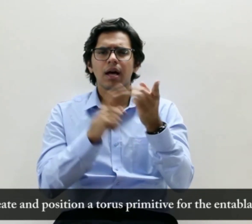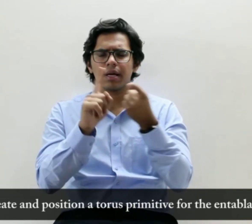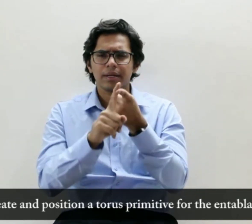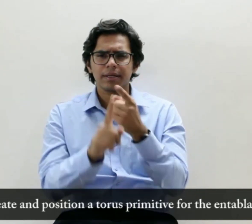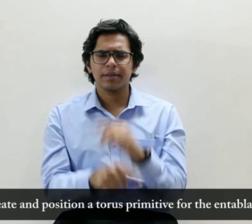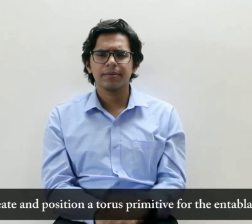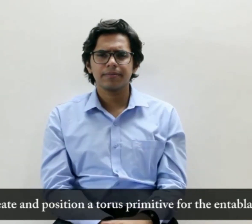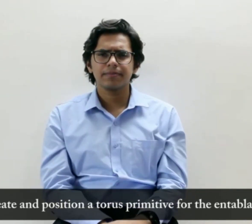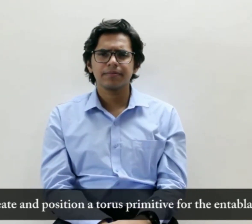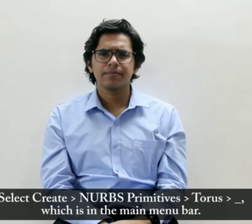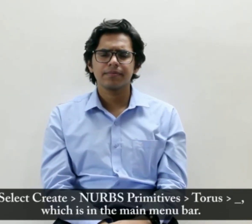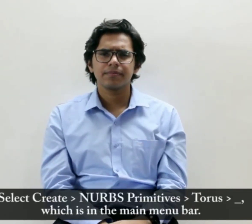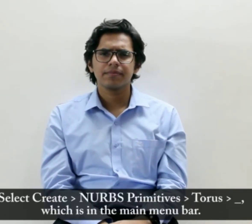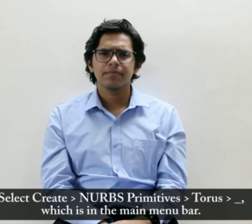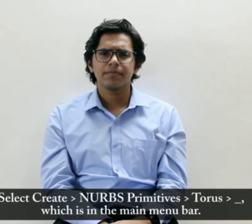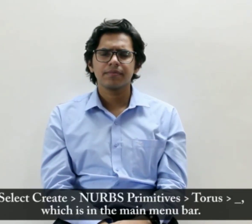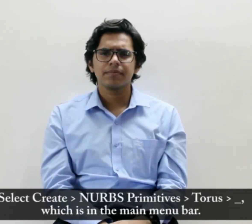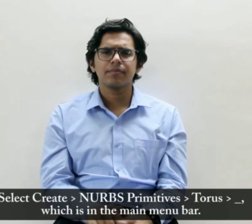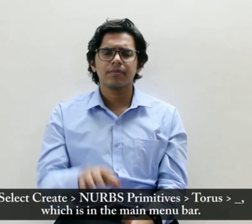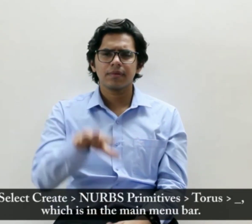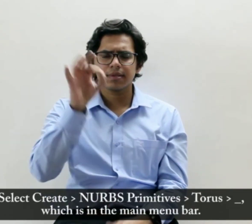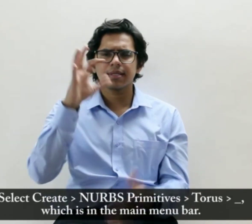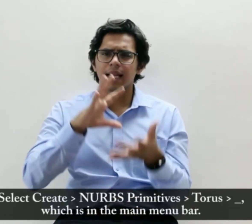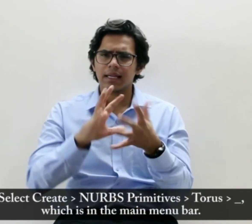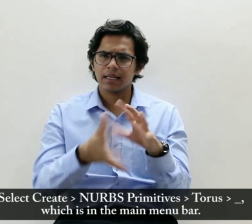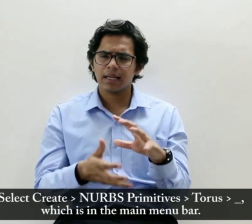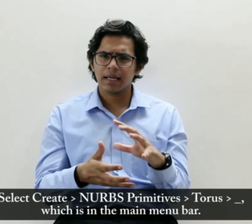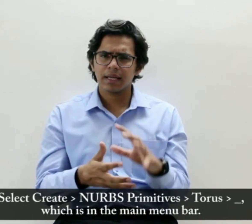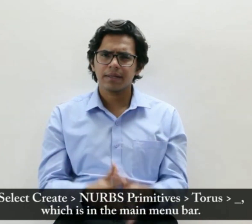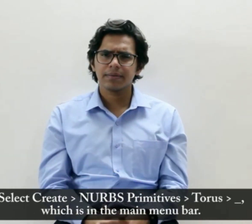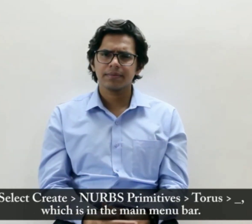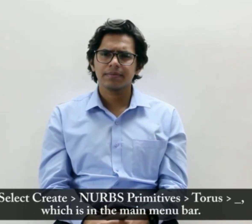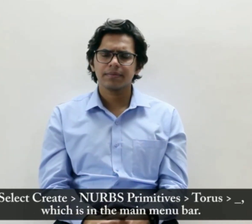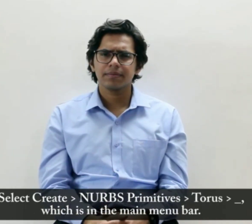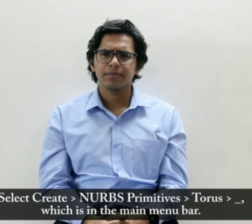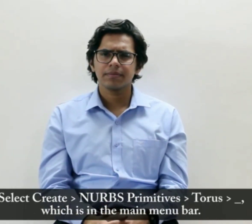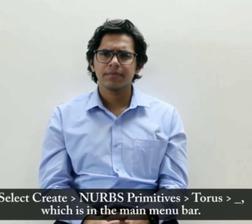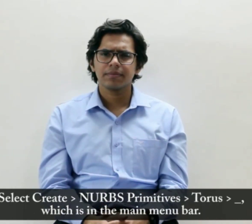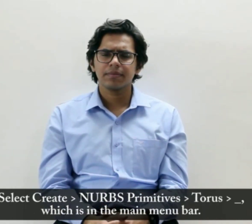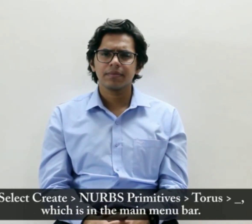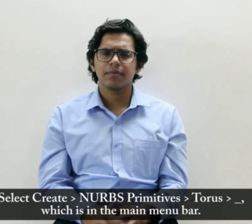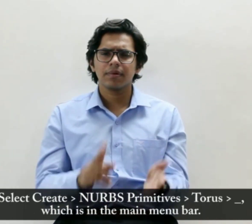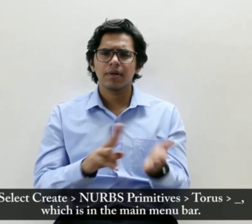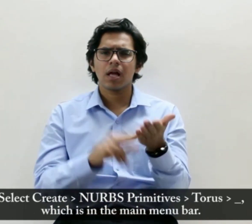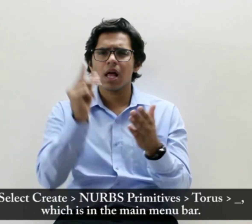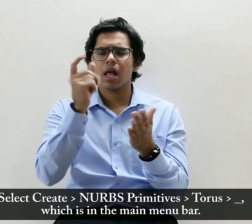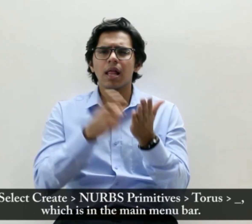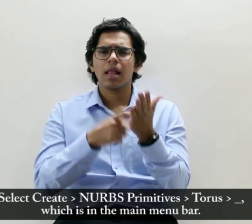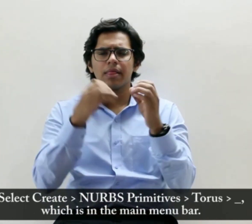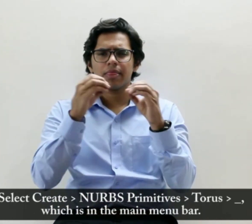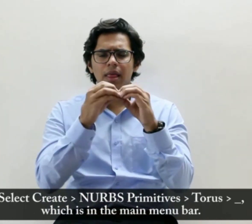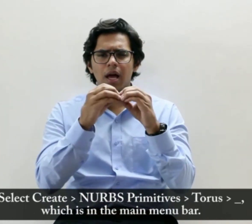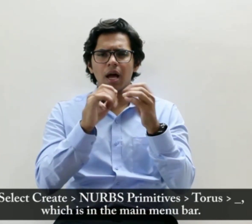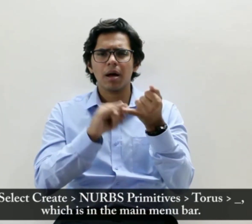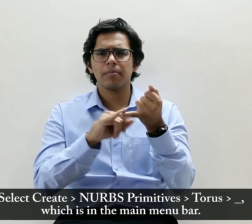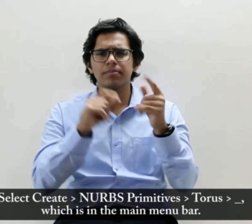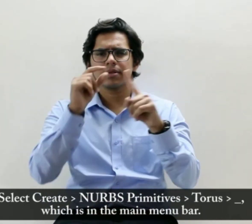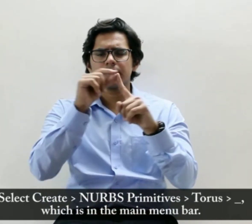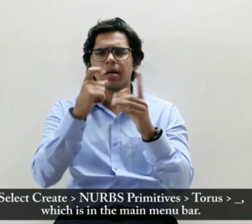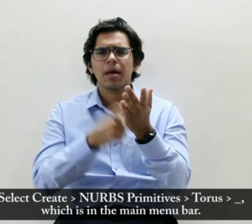select create, then NURBS primitive, then torus, which is in the main menu bar.